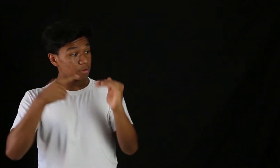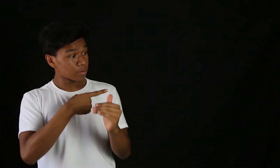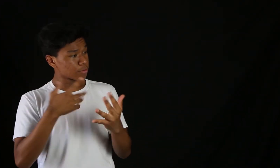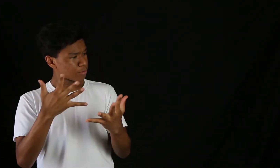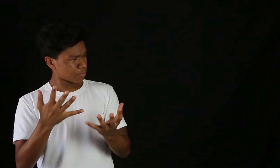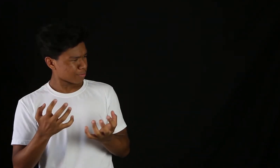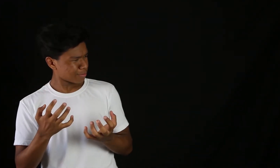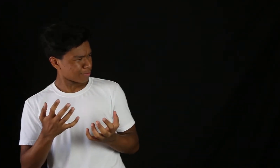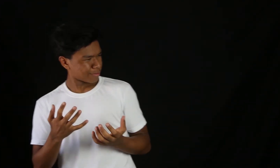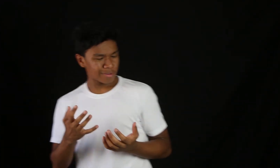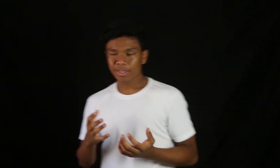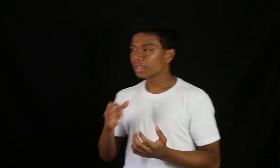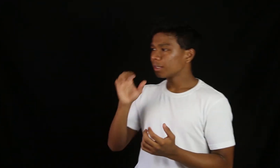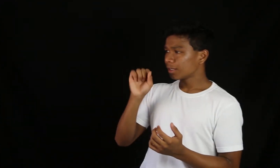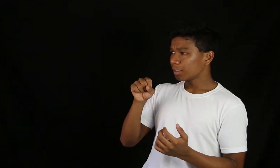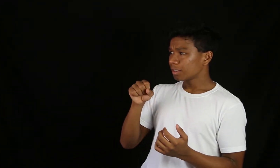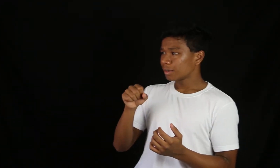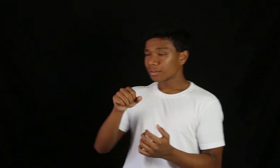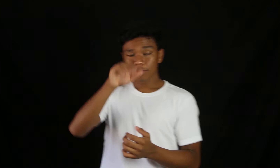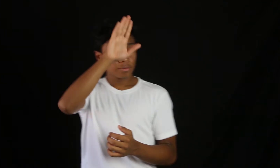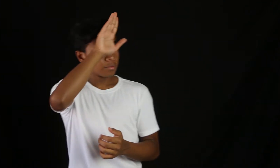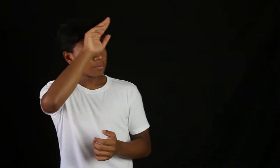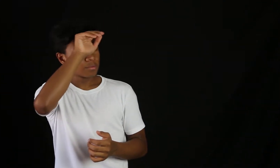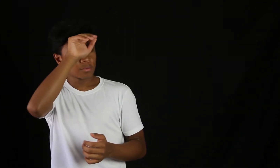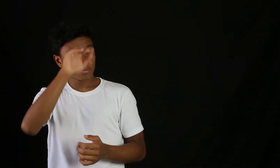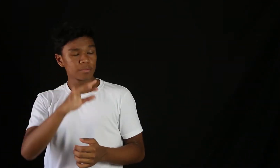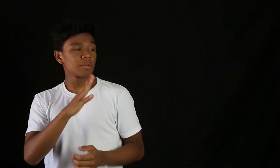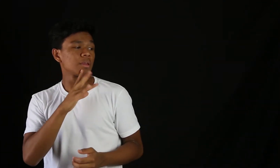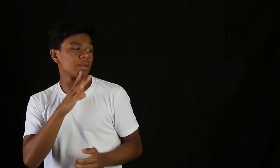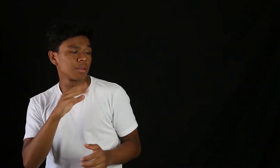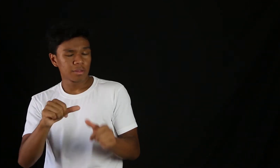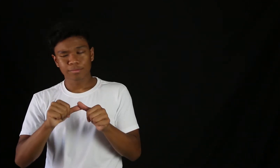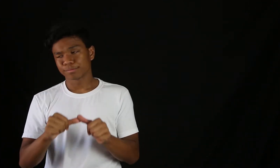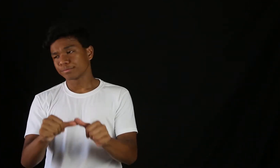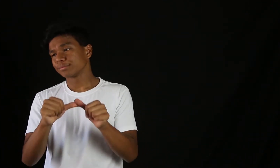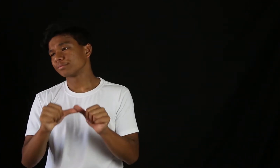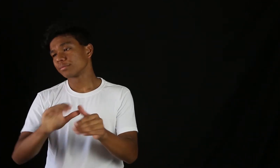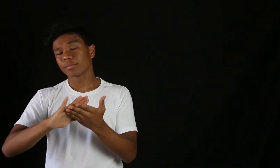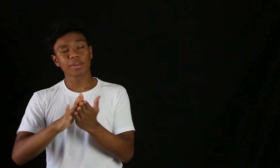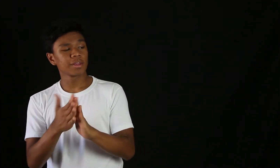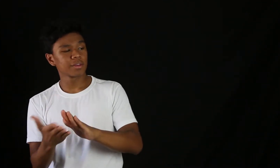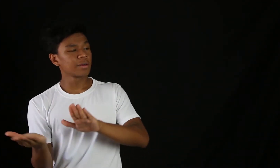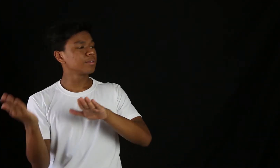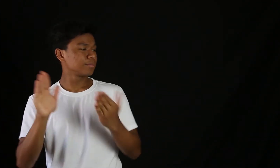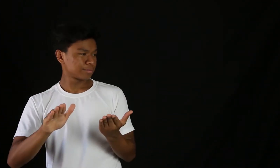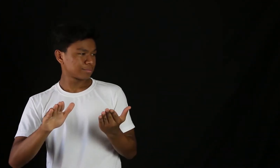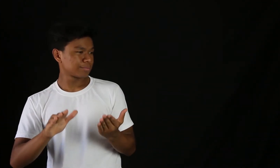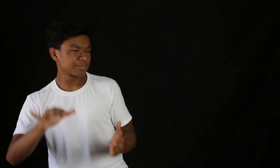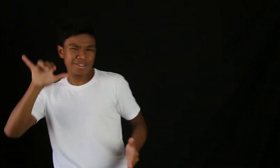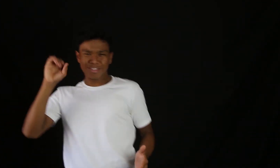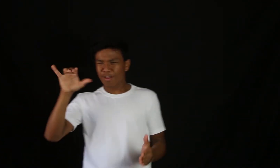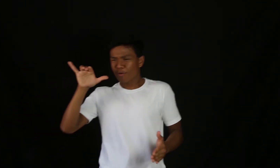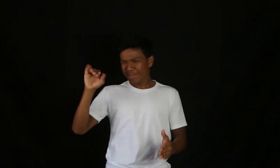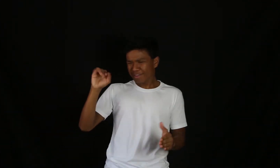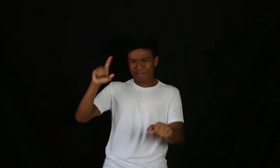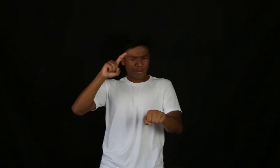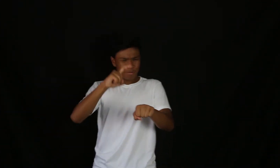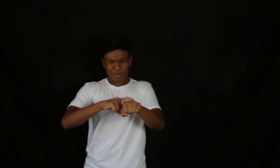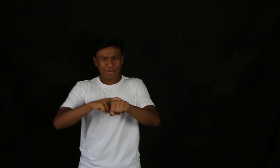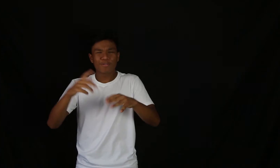get ahead? Yes. Fools who run their mouths off wind up dead. Yo,